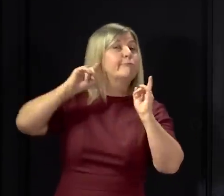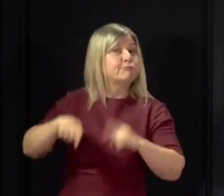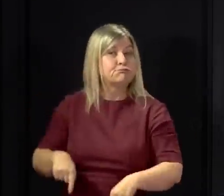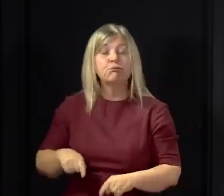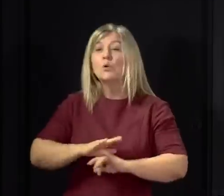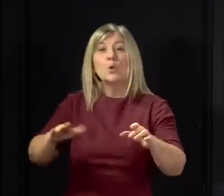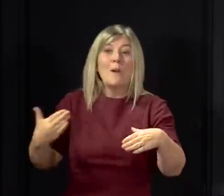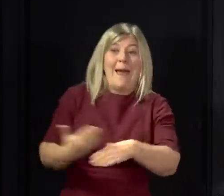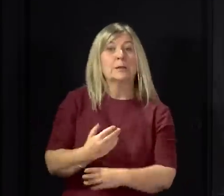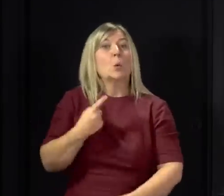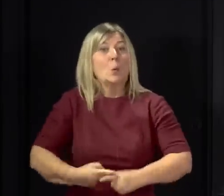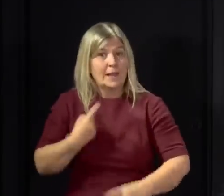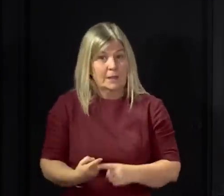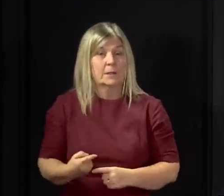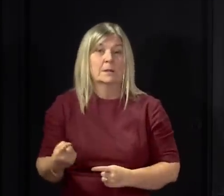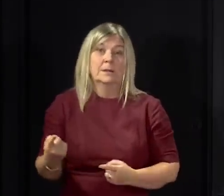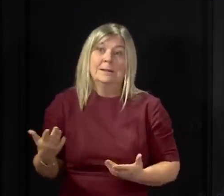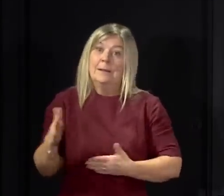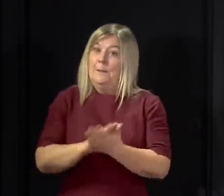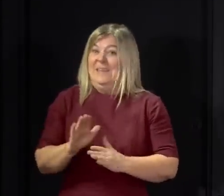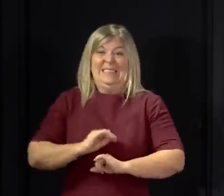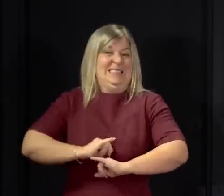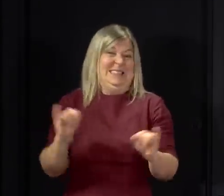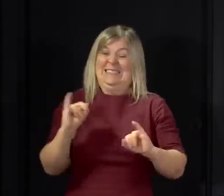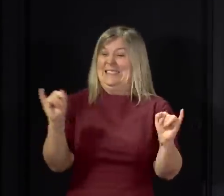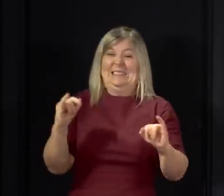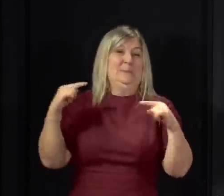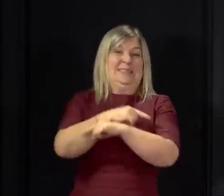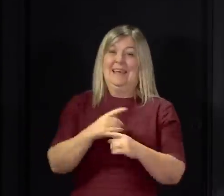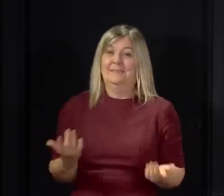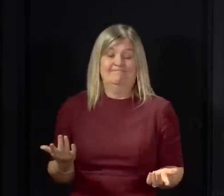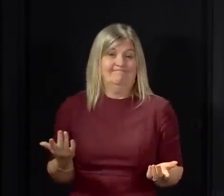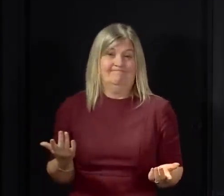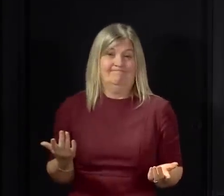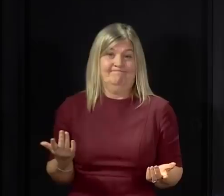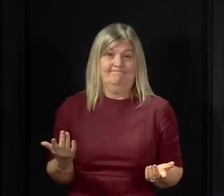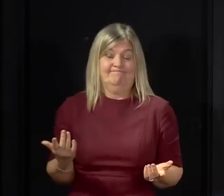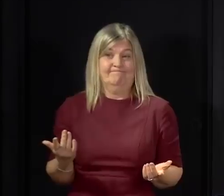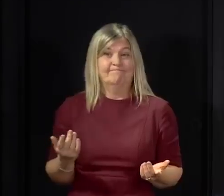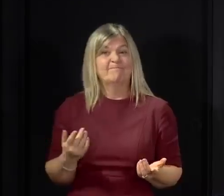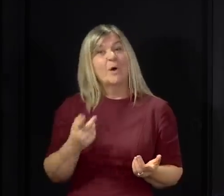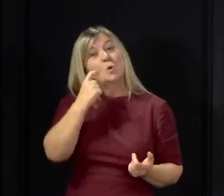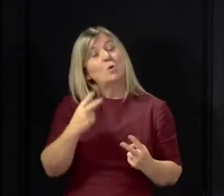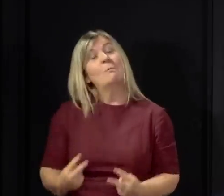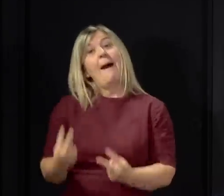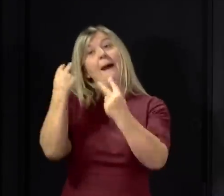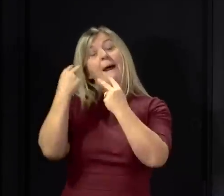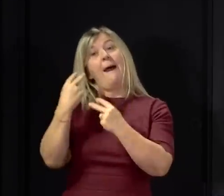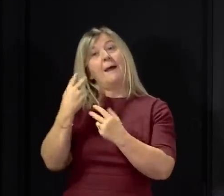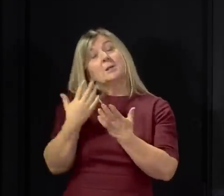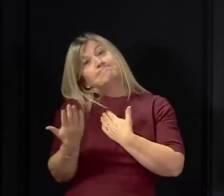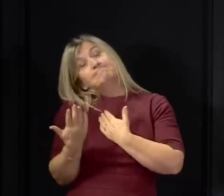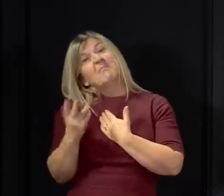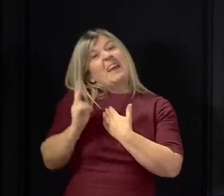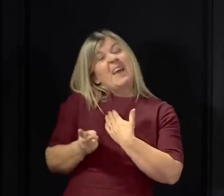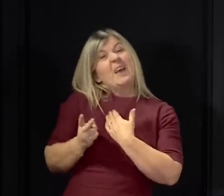and preventatively in the face of this virus is always a mistake. If I could have my time all over again, I would